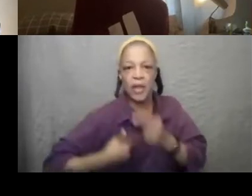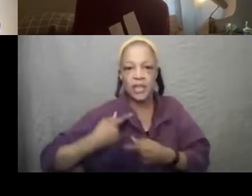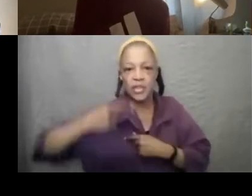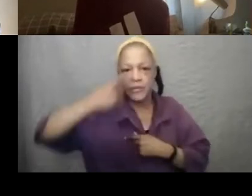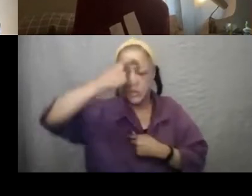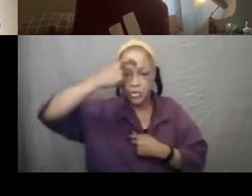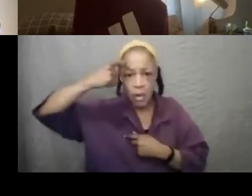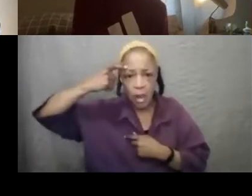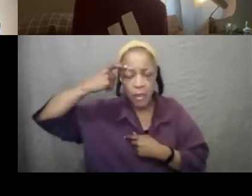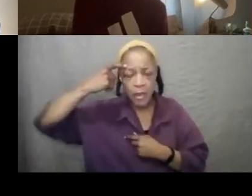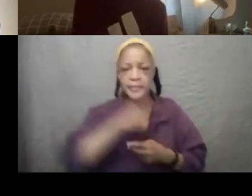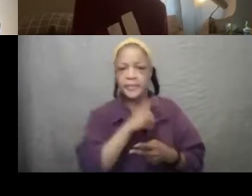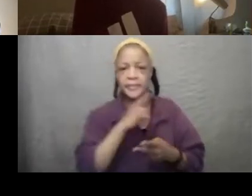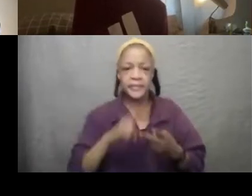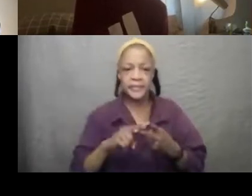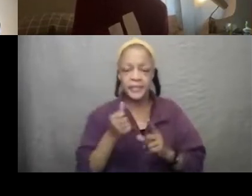environmental